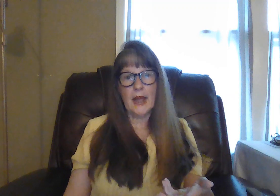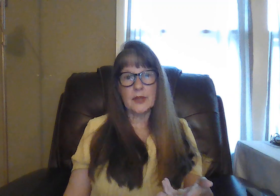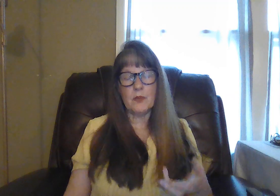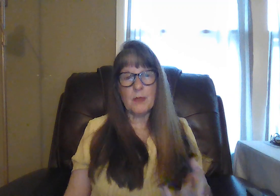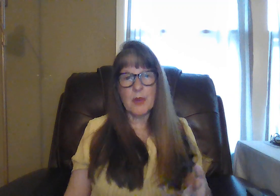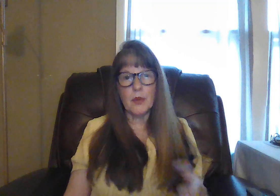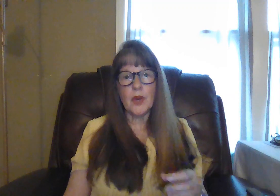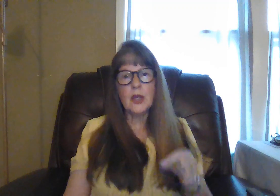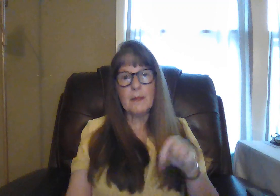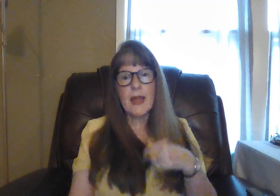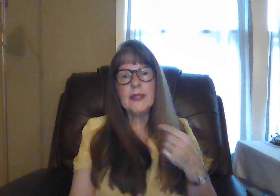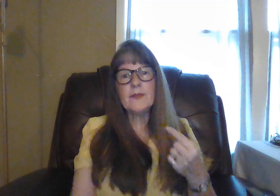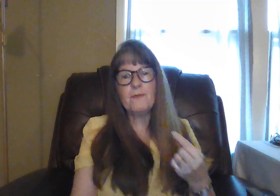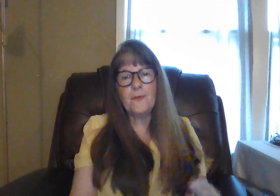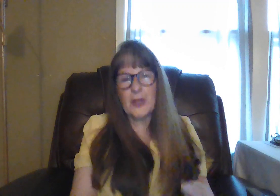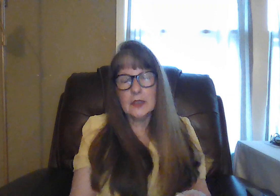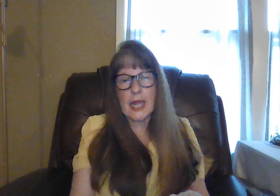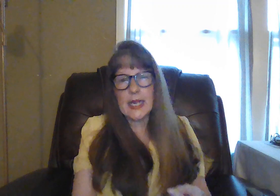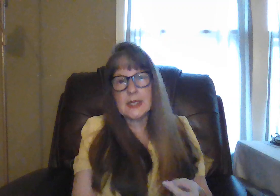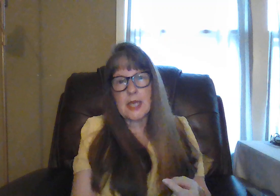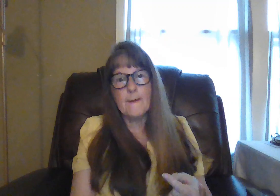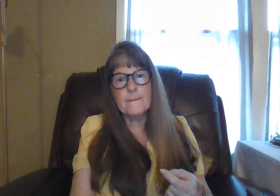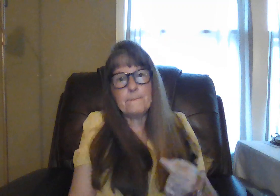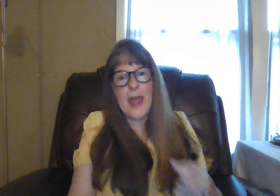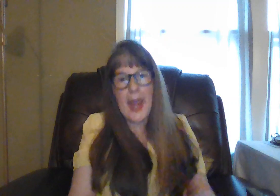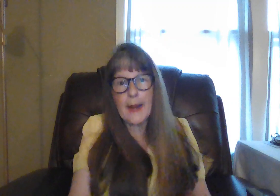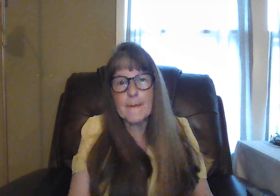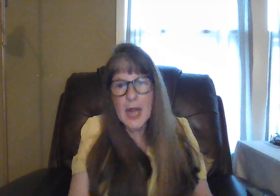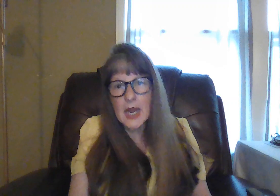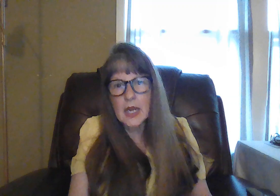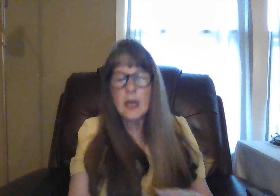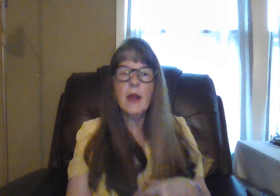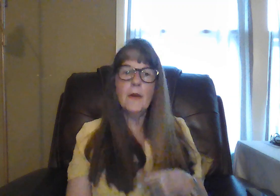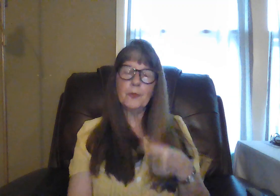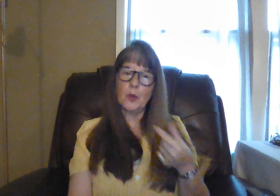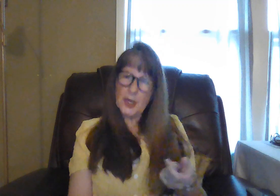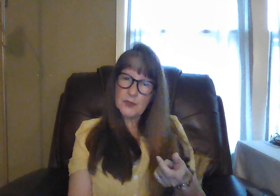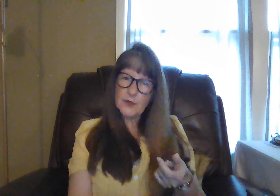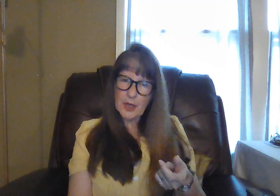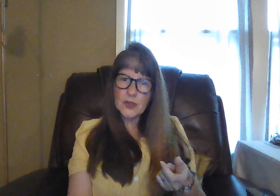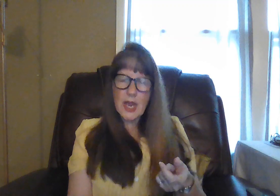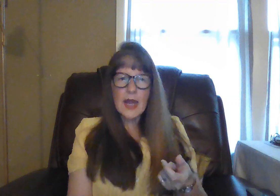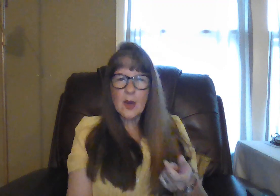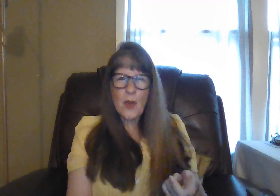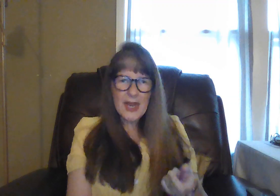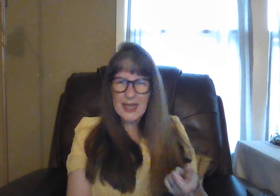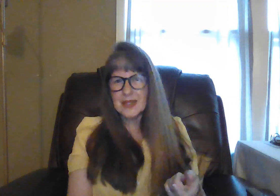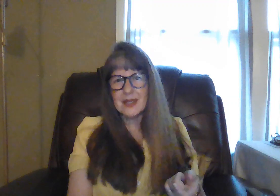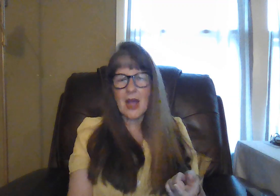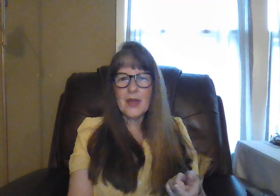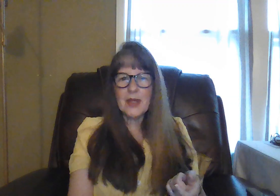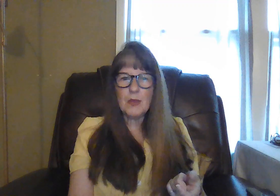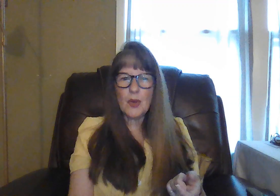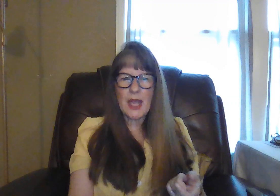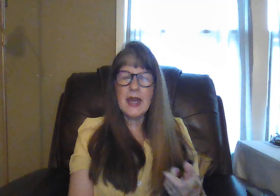And remember, it may feel like it's pantomime or classifiers, and in a way it is. That's how they communicate. I